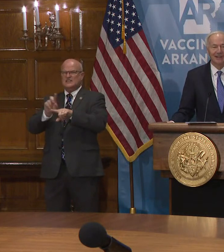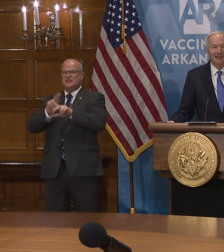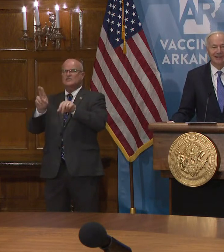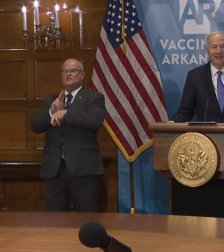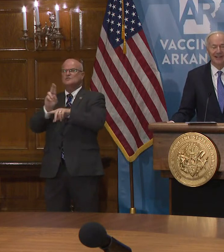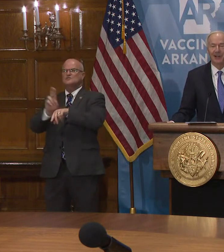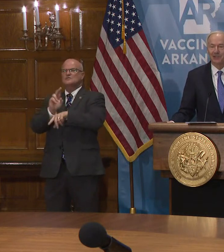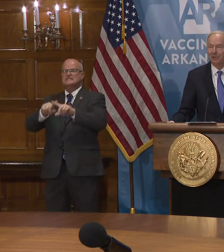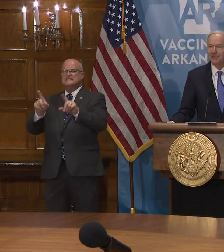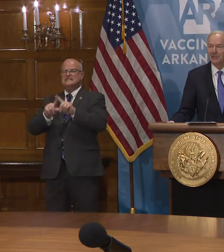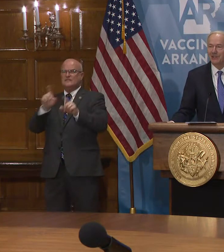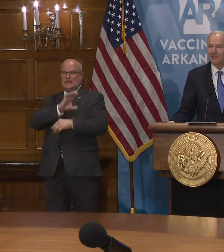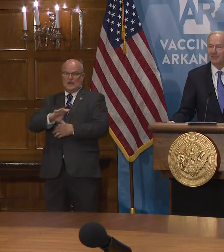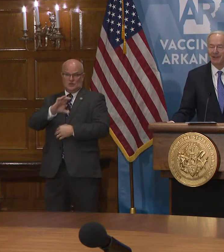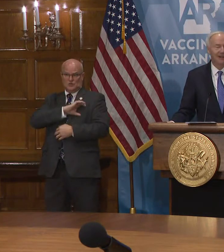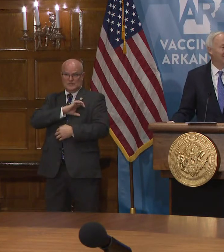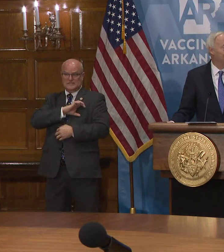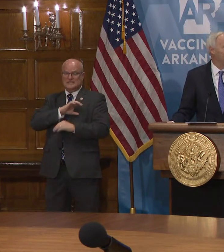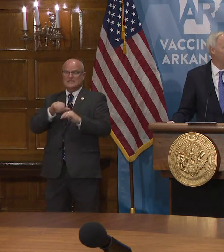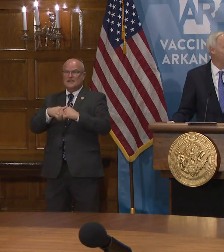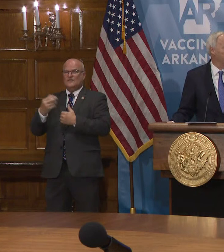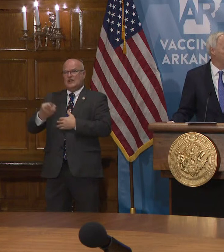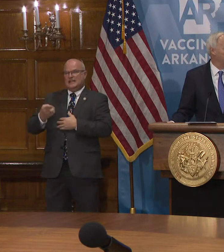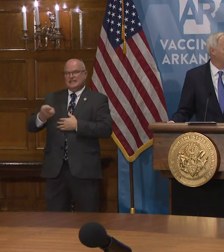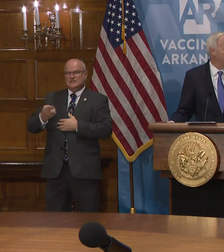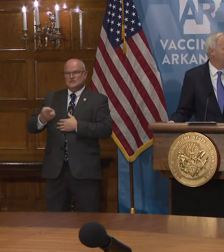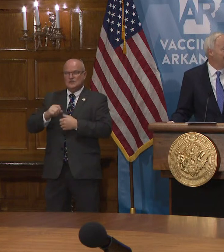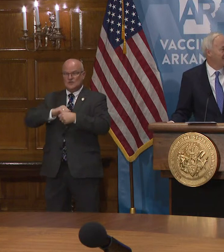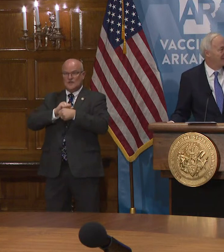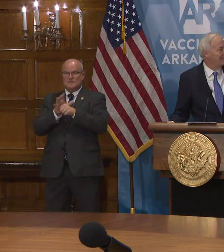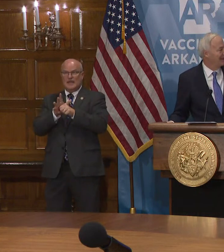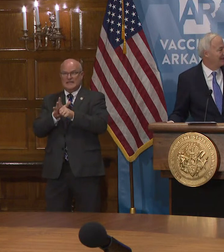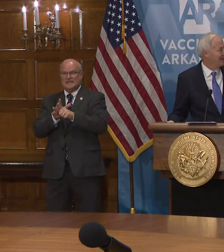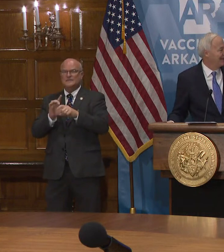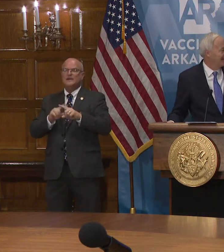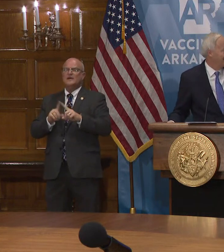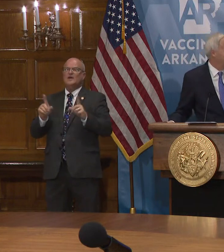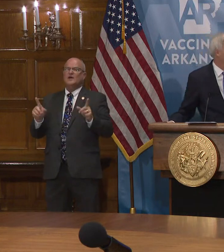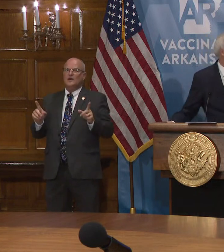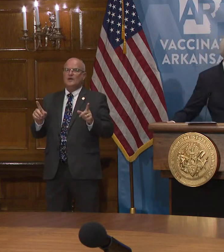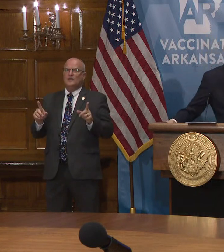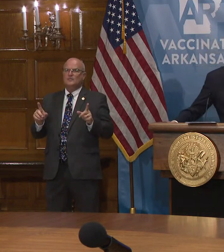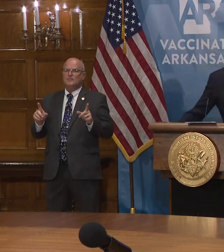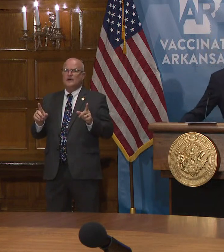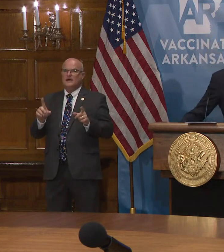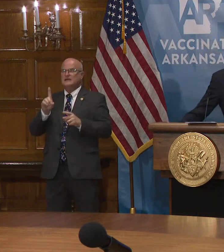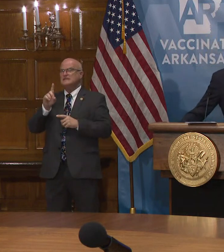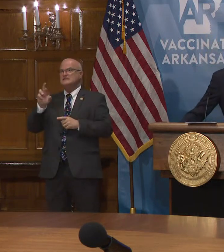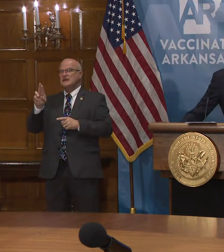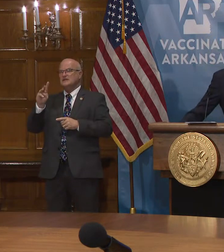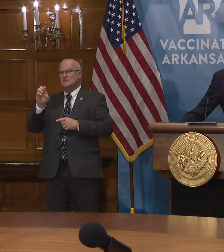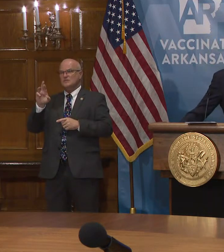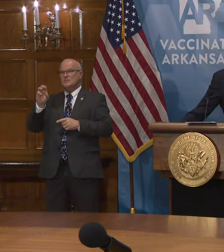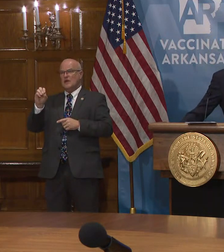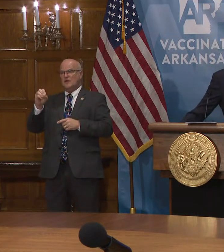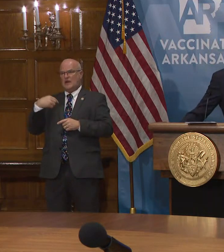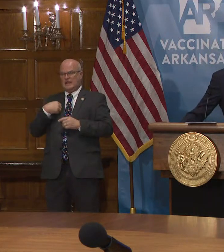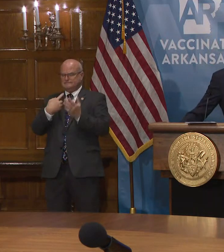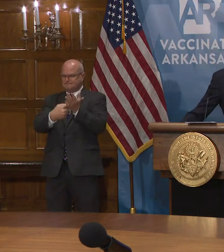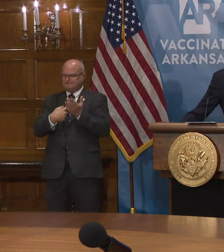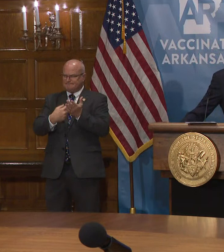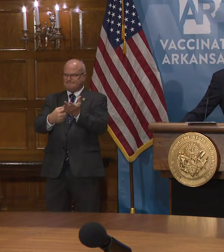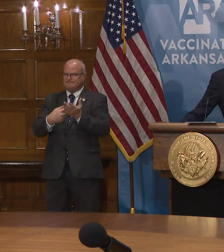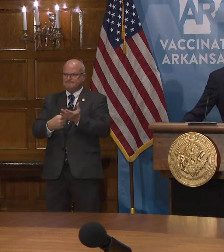different characteristics of our history in the pandemic. But Dr. Romero and I were discussing this,